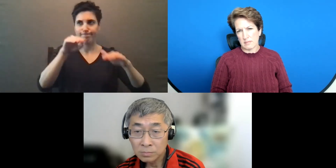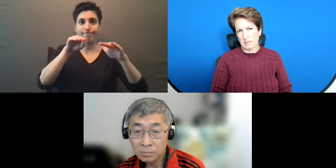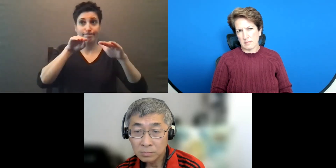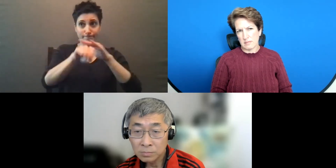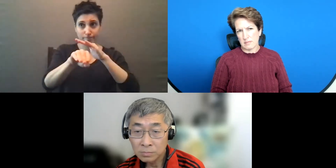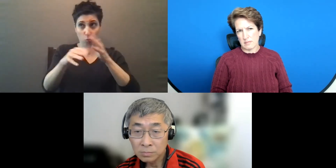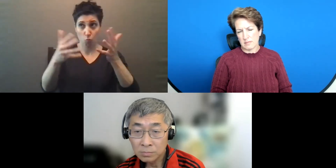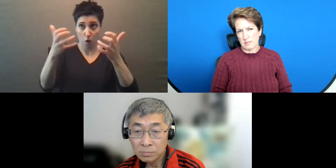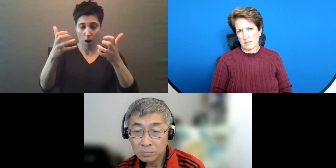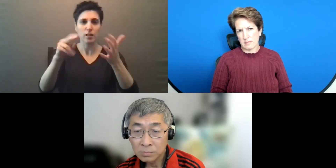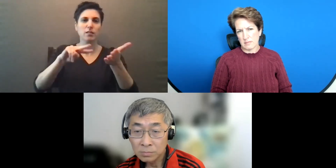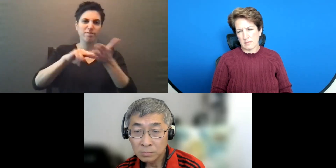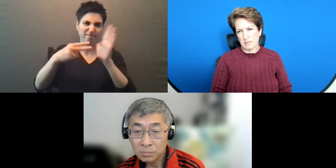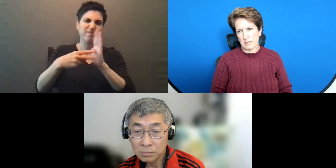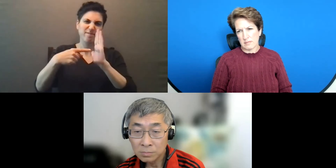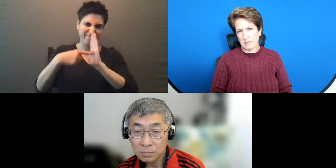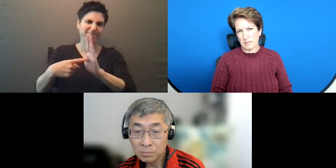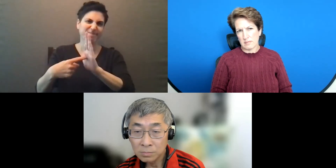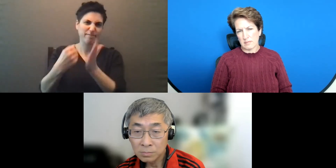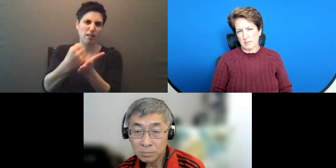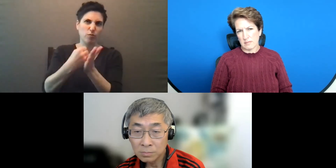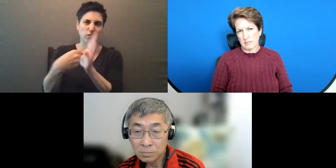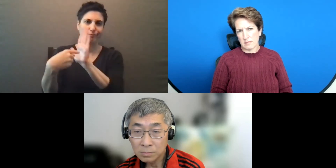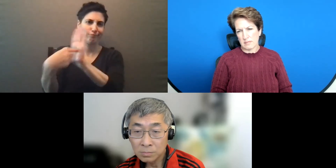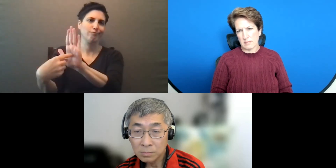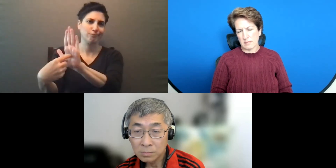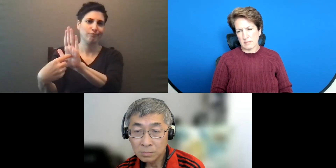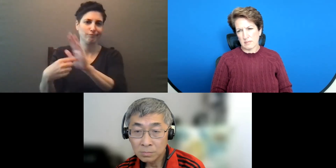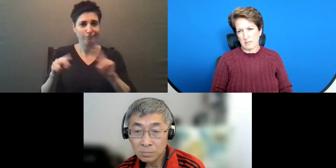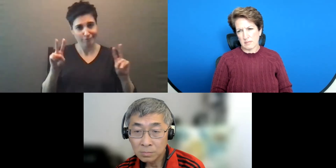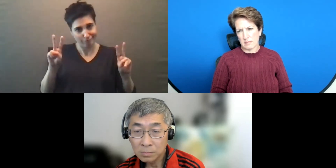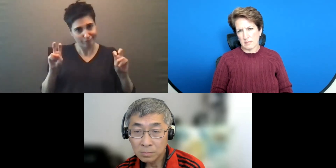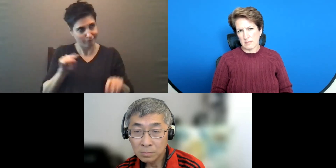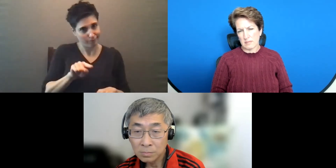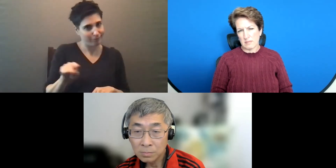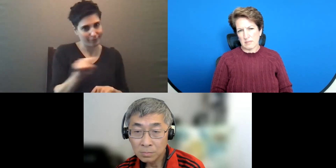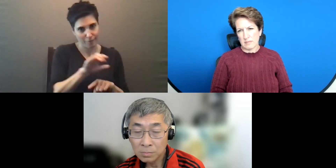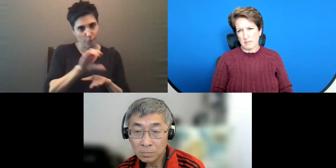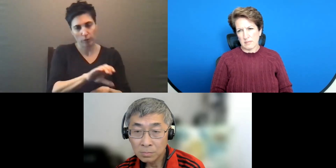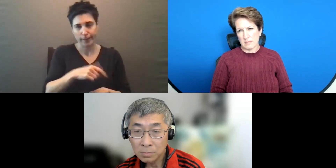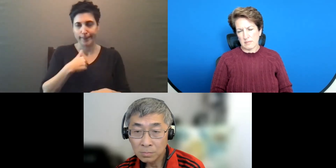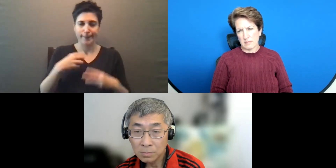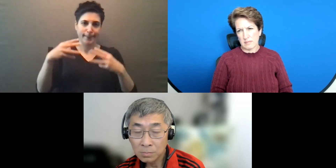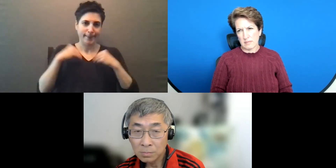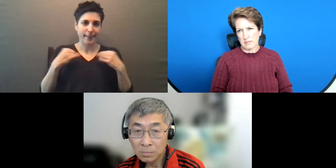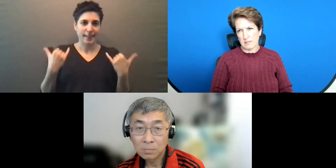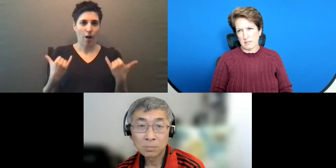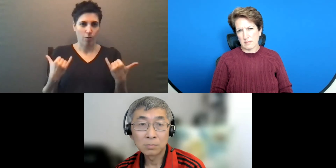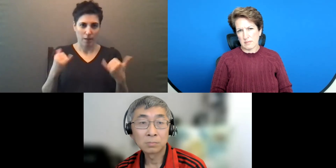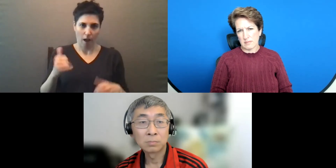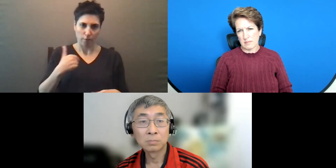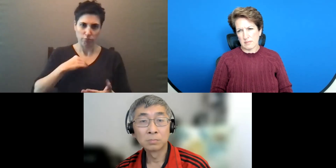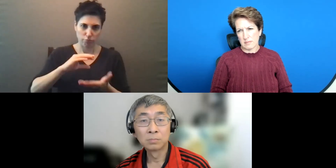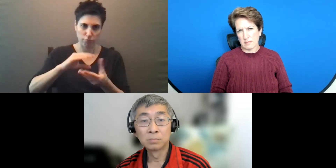ID. So we need to, ultimately they forced to take a vaccine. The same way that when you ride a